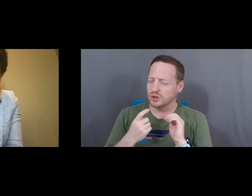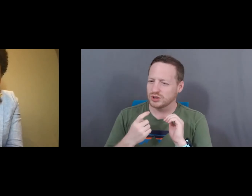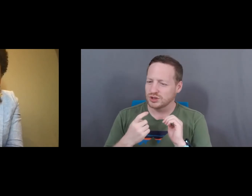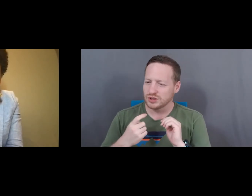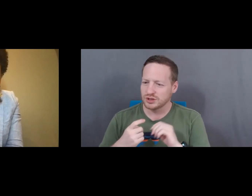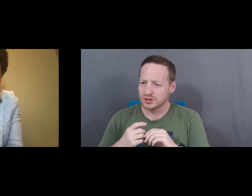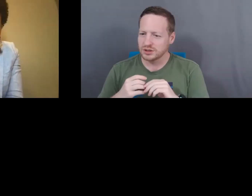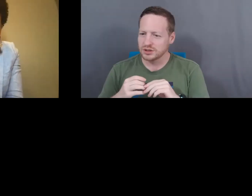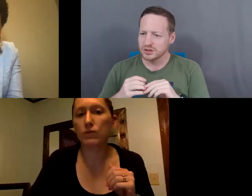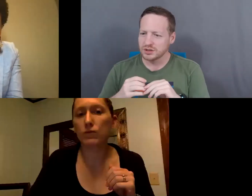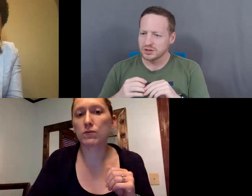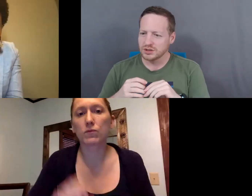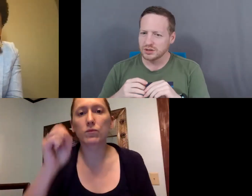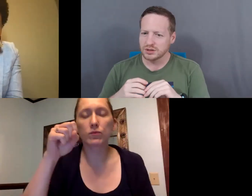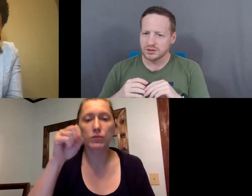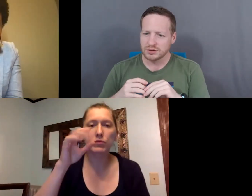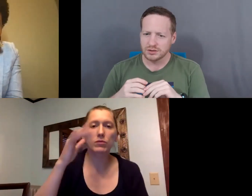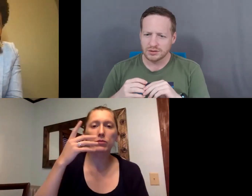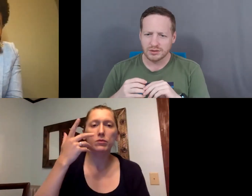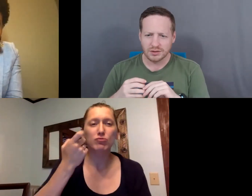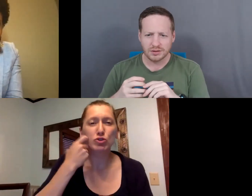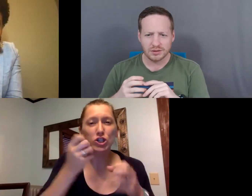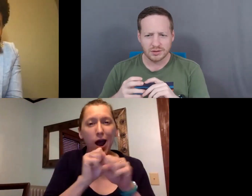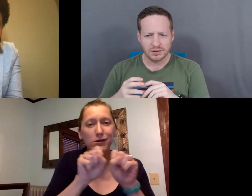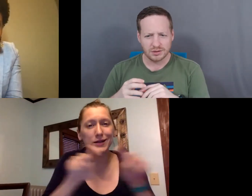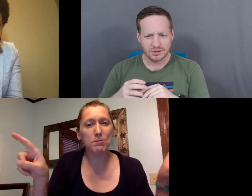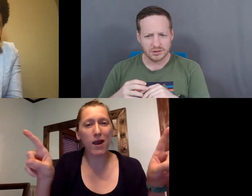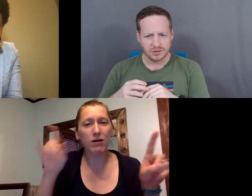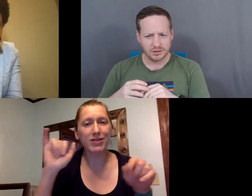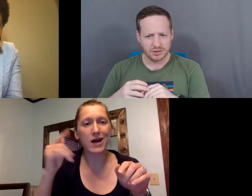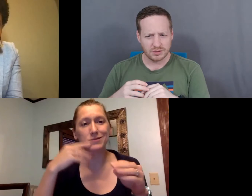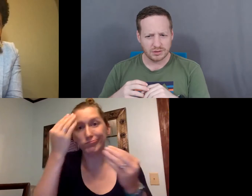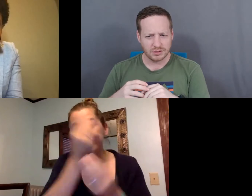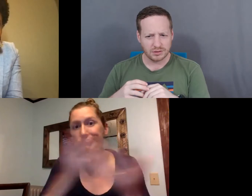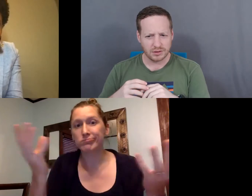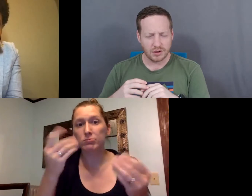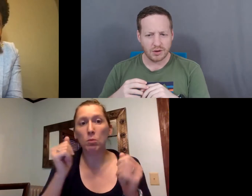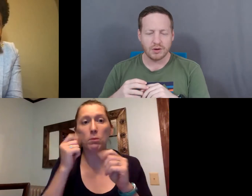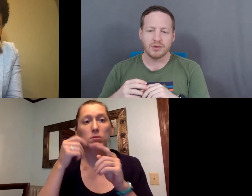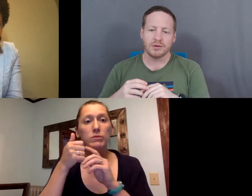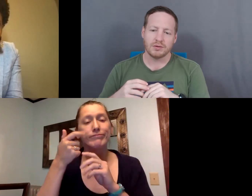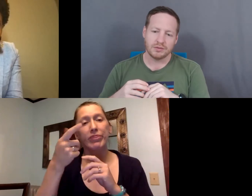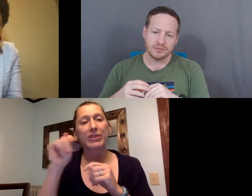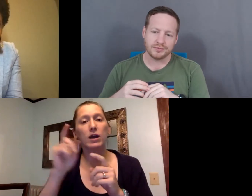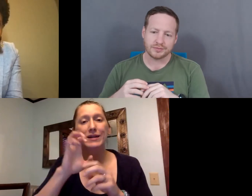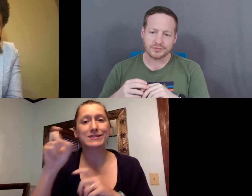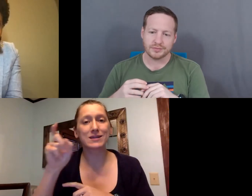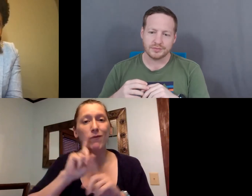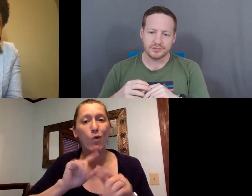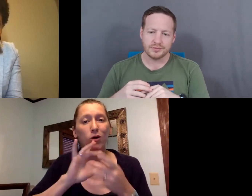So Drew, do you mind clarifying your question, please? So I recently got an email